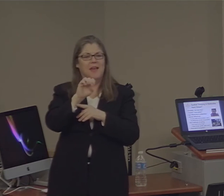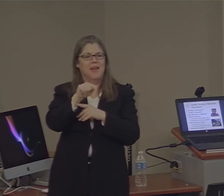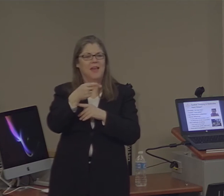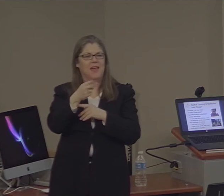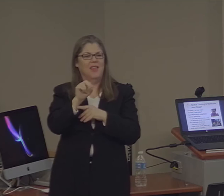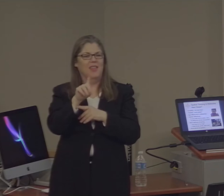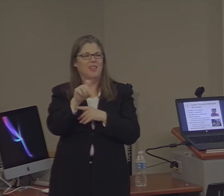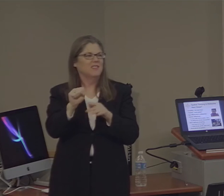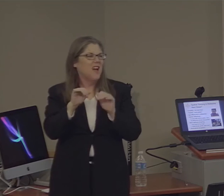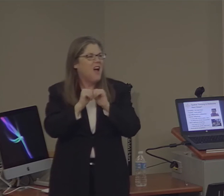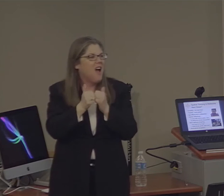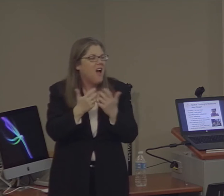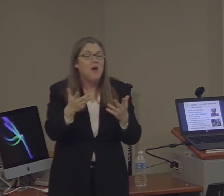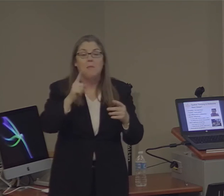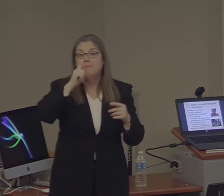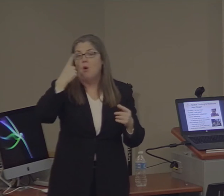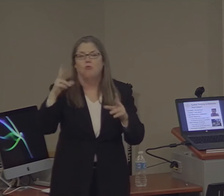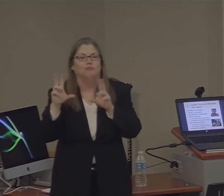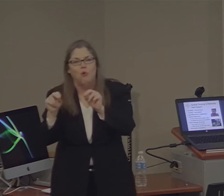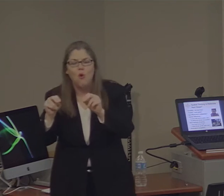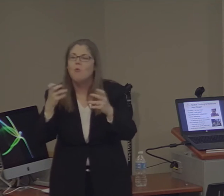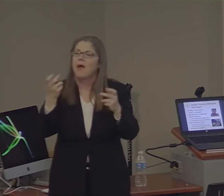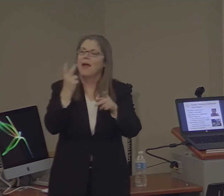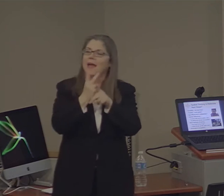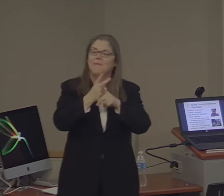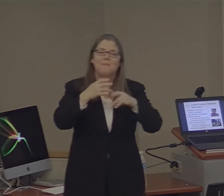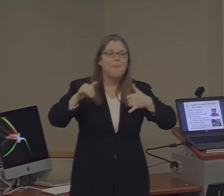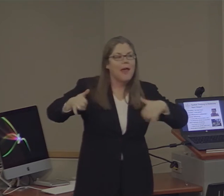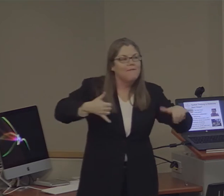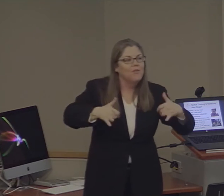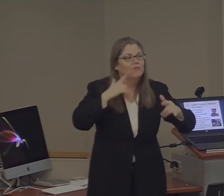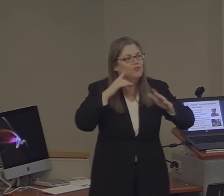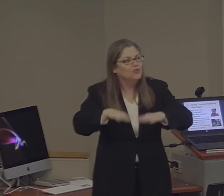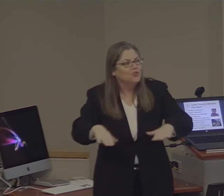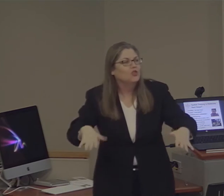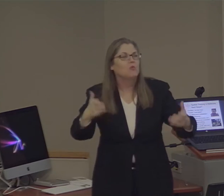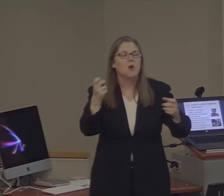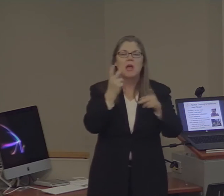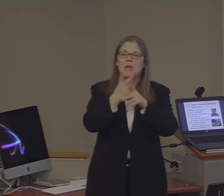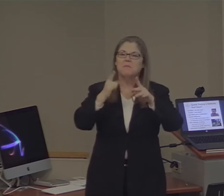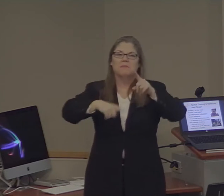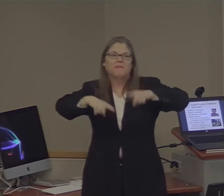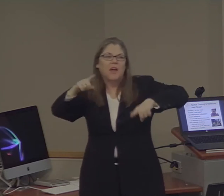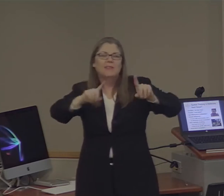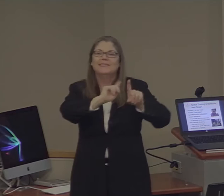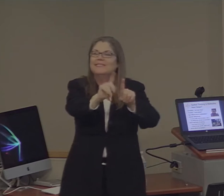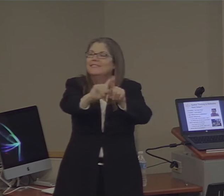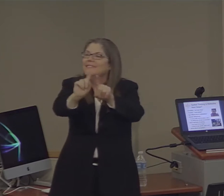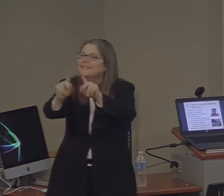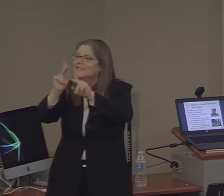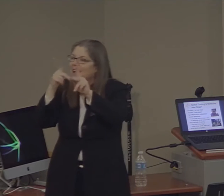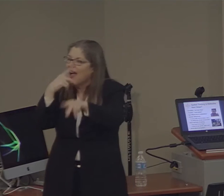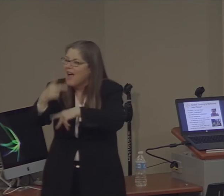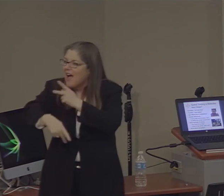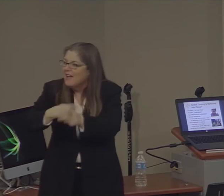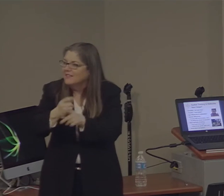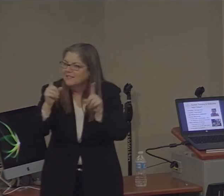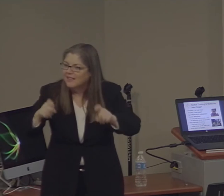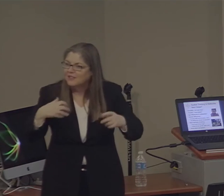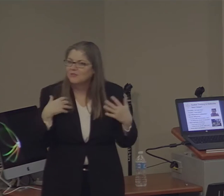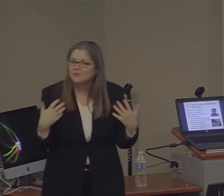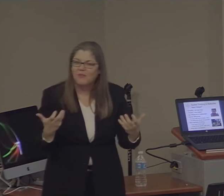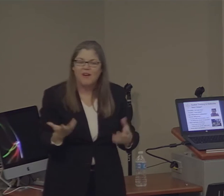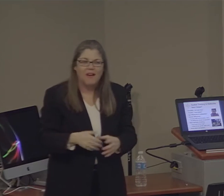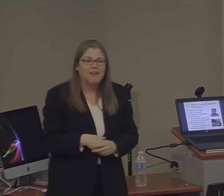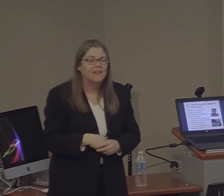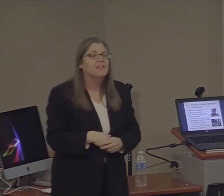can we make it playful? How can we keep it varied? So I think there's a lot of work left to do, including my favorite piece